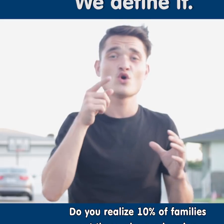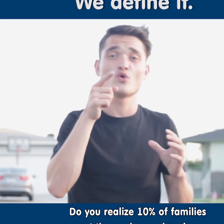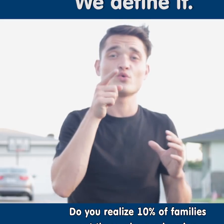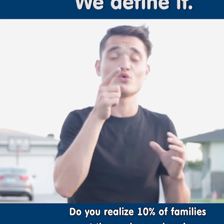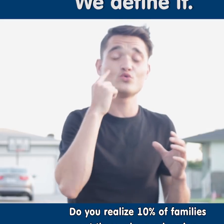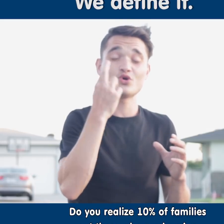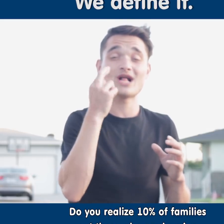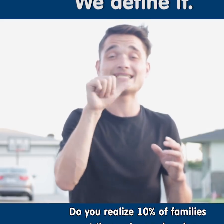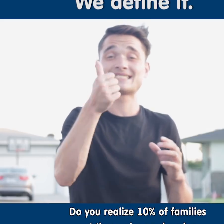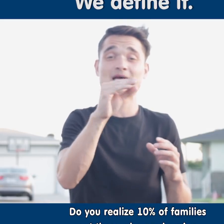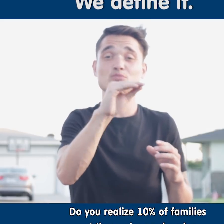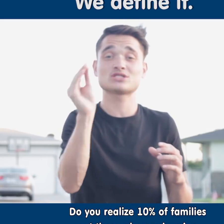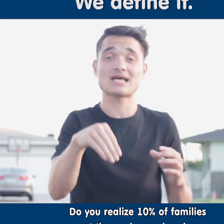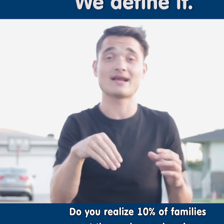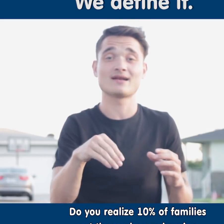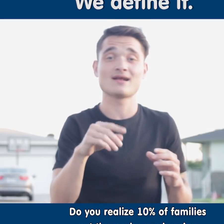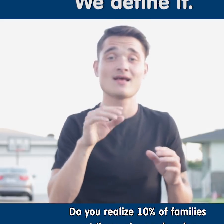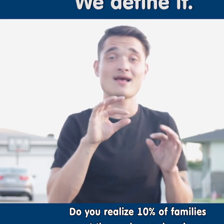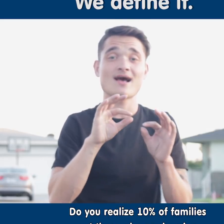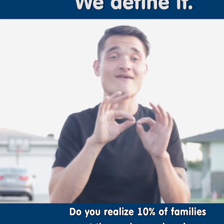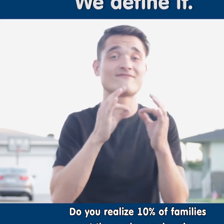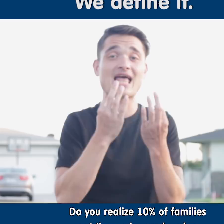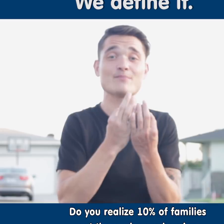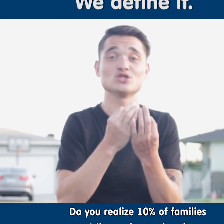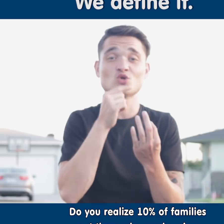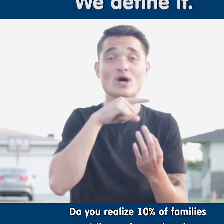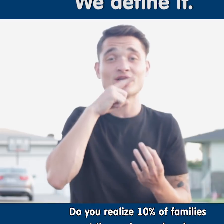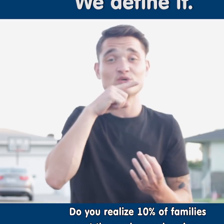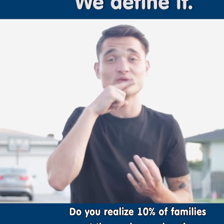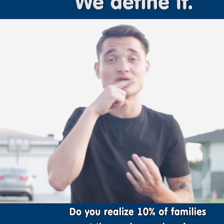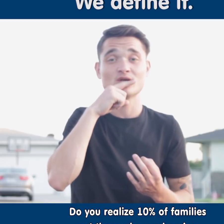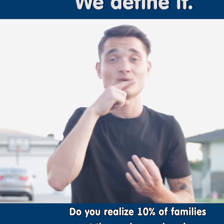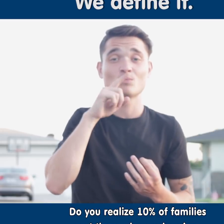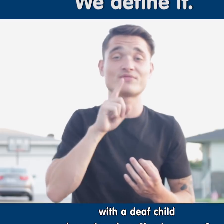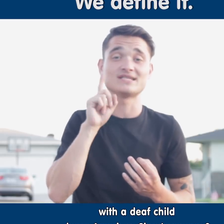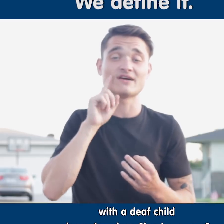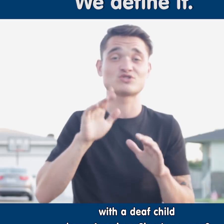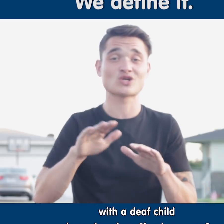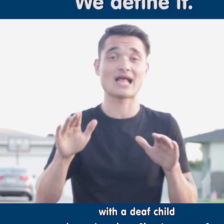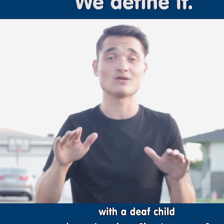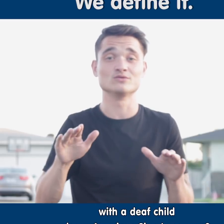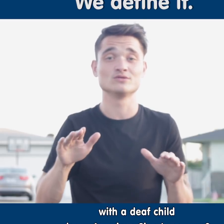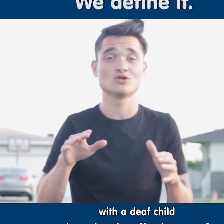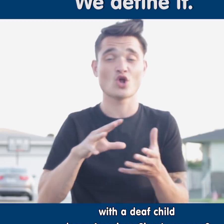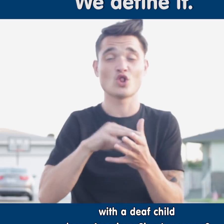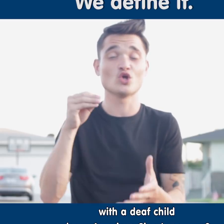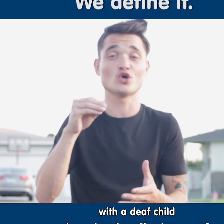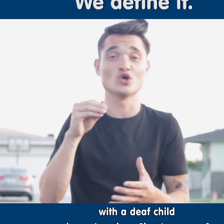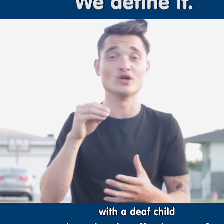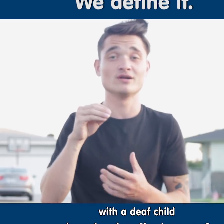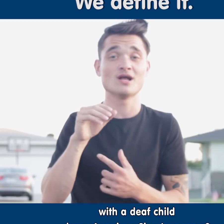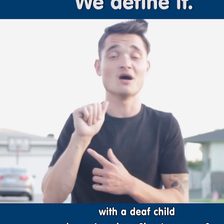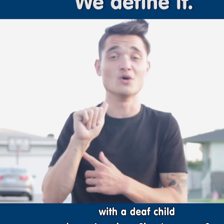You realize 10% of families out there who are hearing with a deaf child learn American Sign Language.